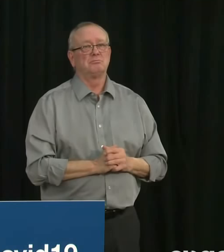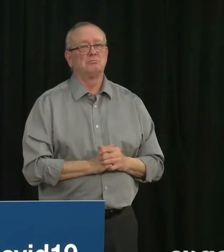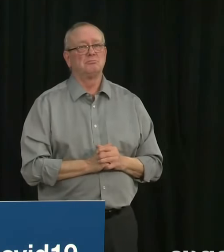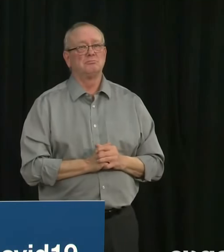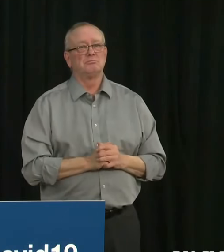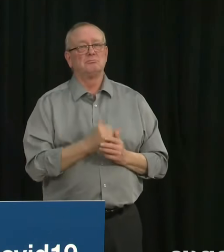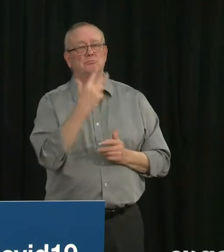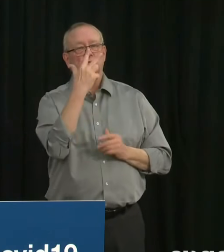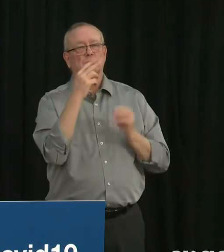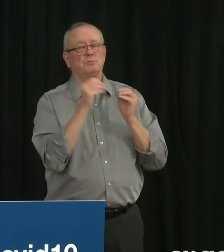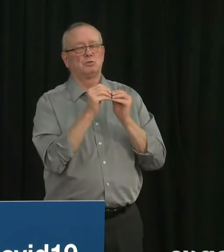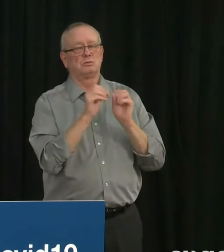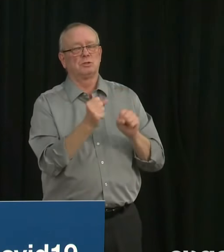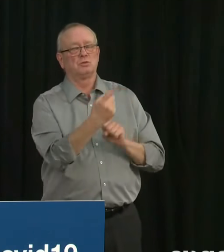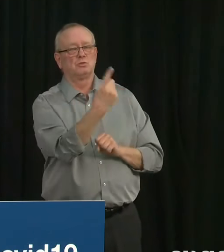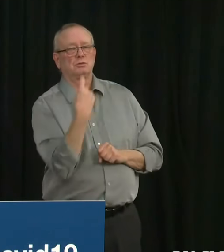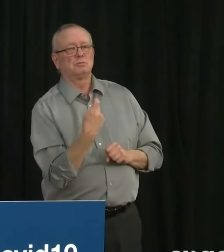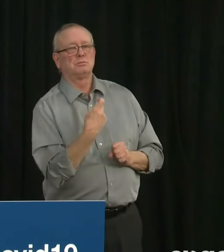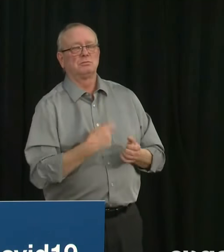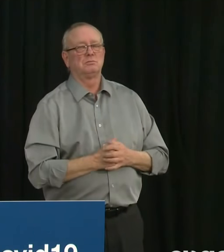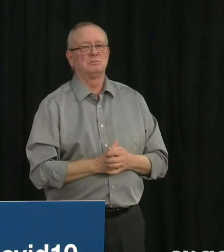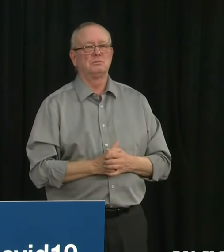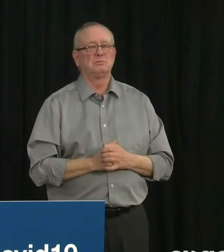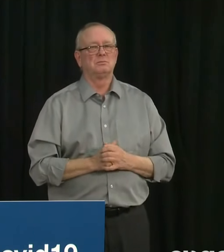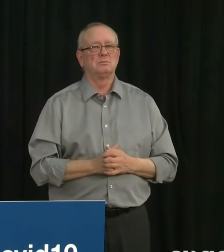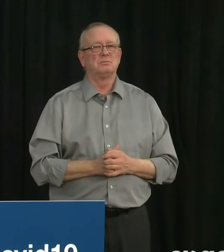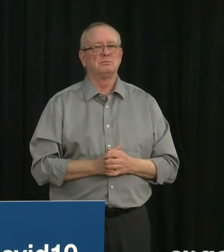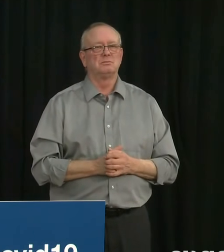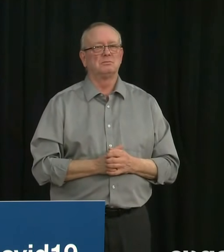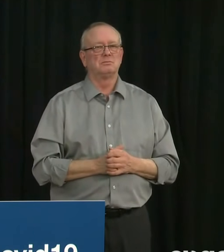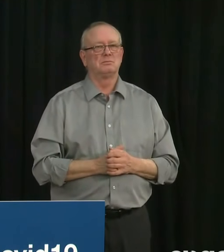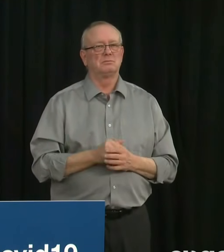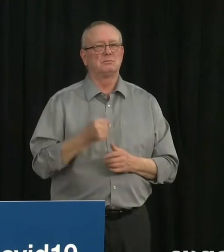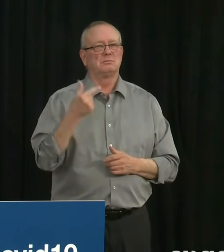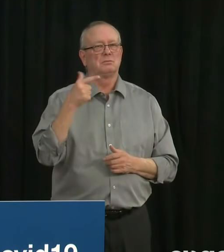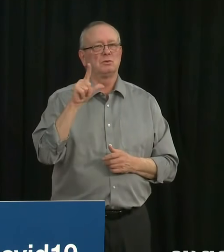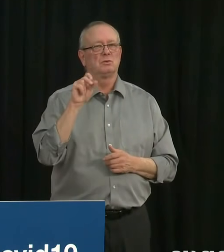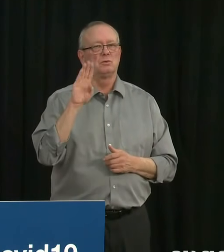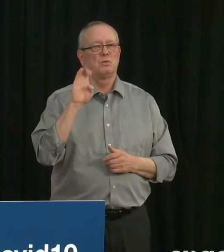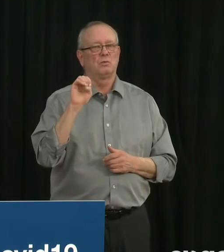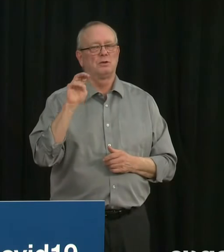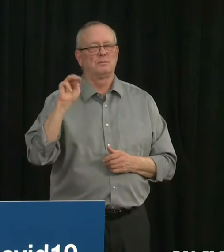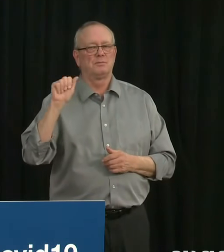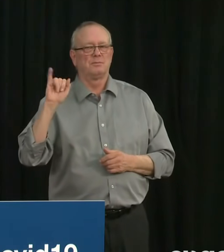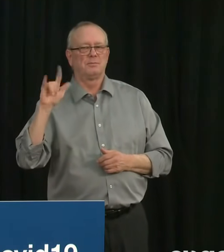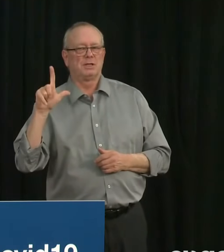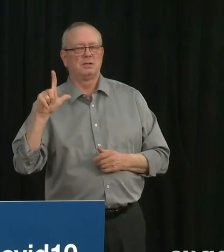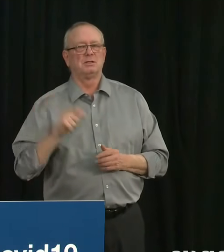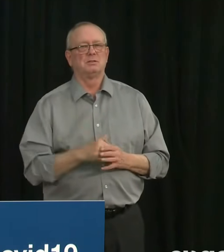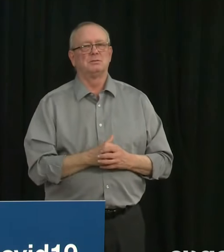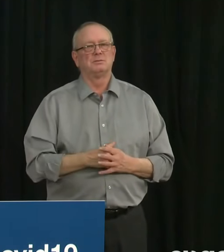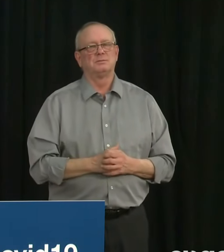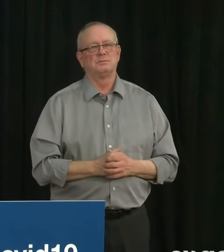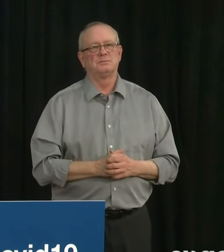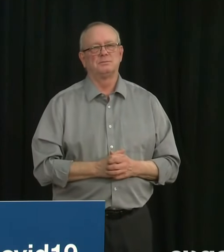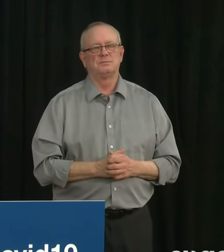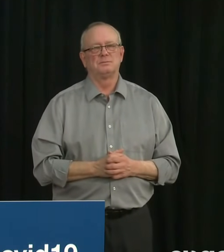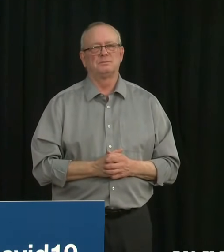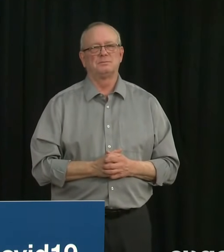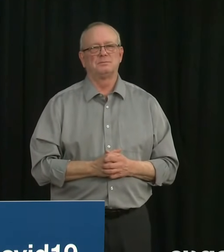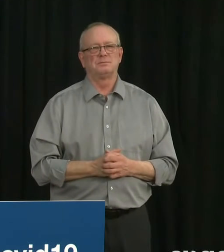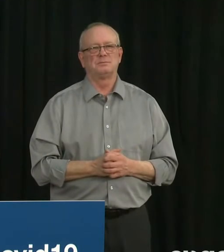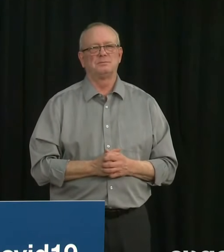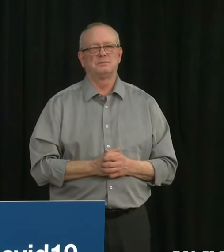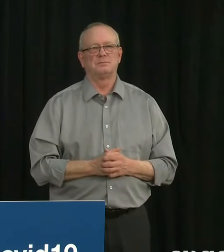please? Next is James Keller with the Globe and Mail. Go ahead, James. Hi there. This is a question for both